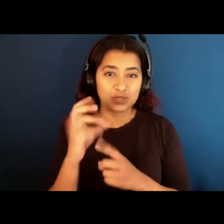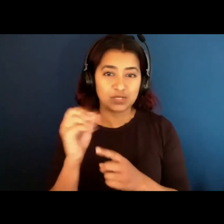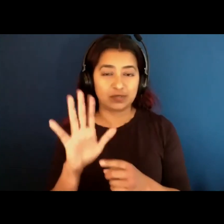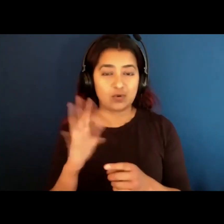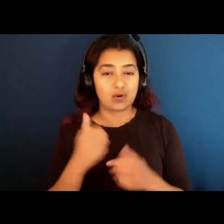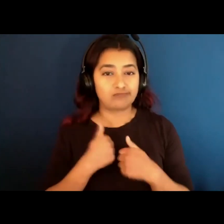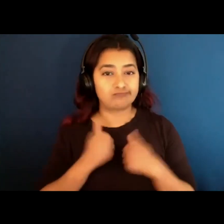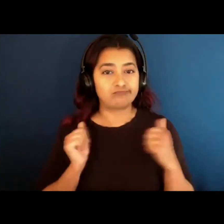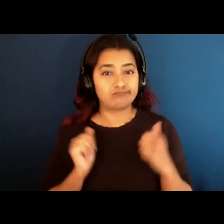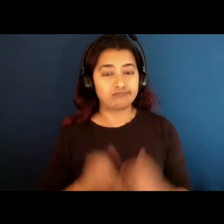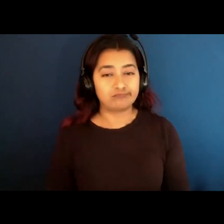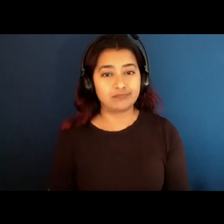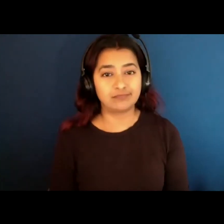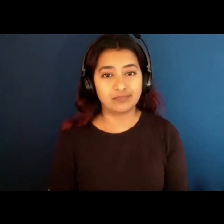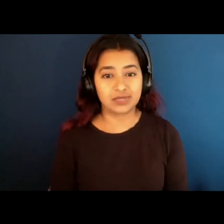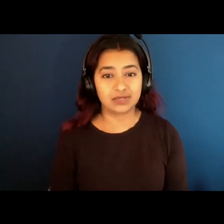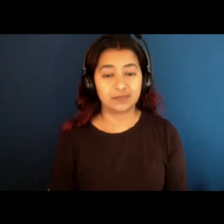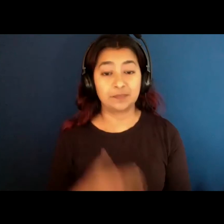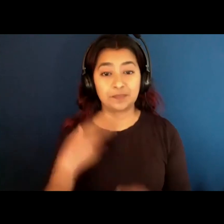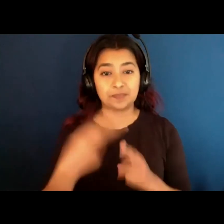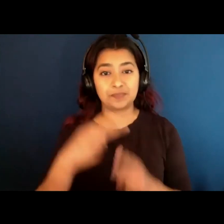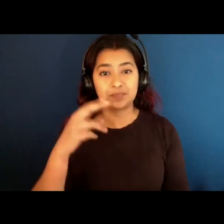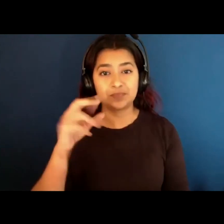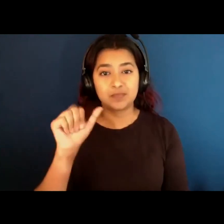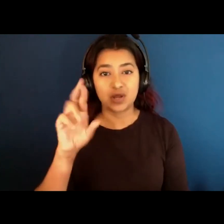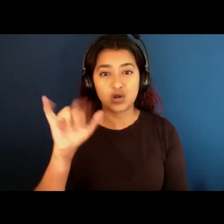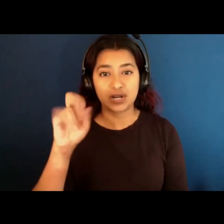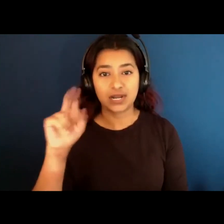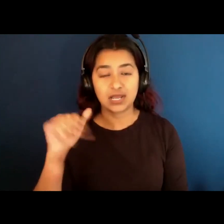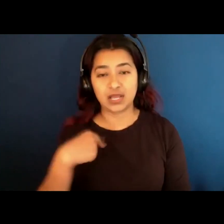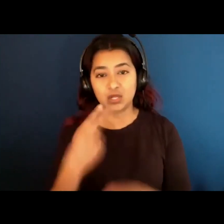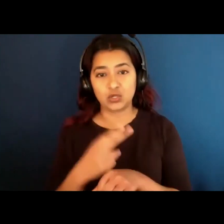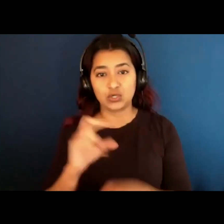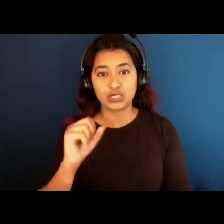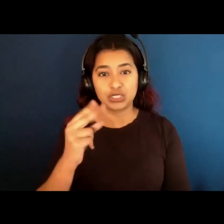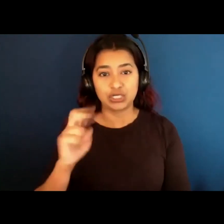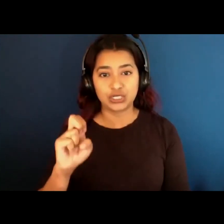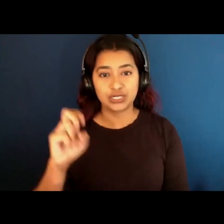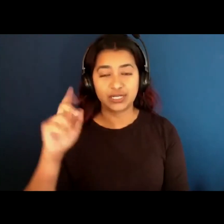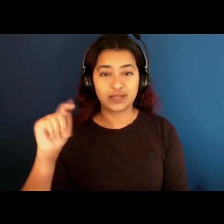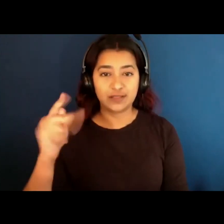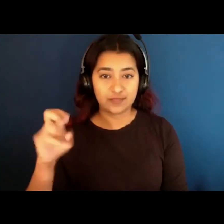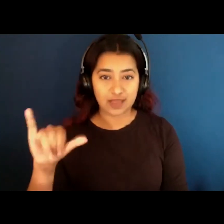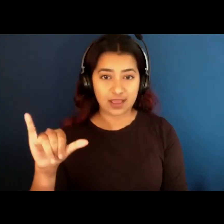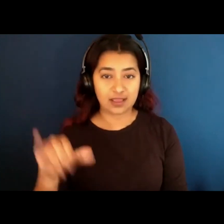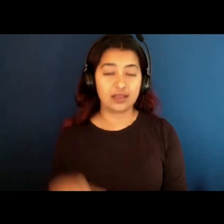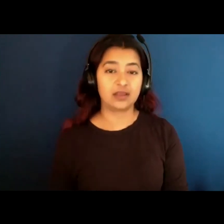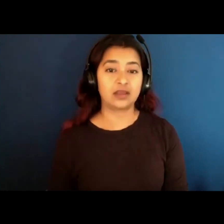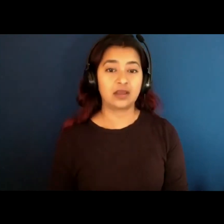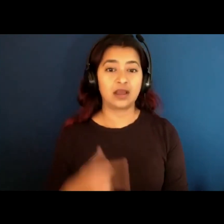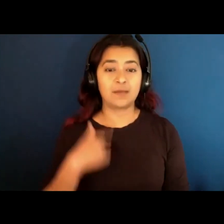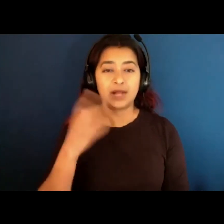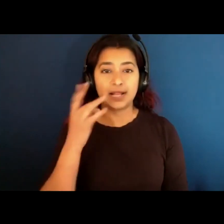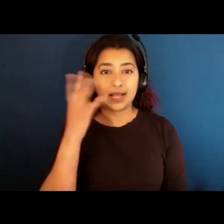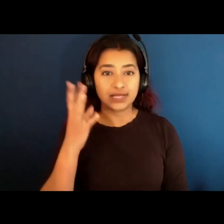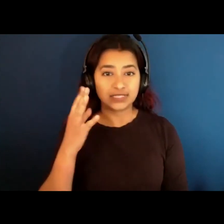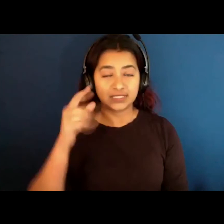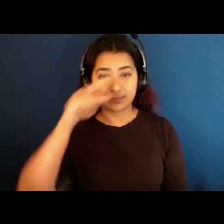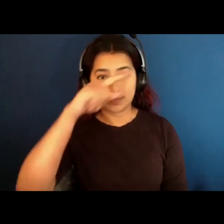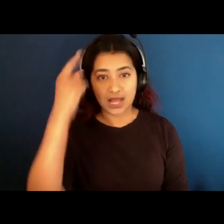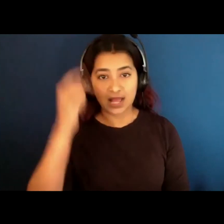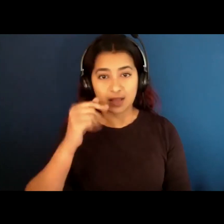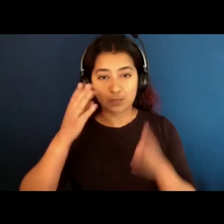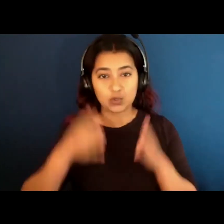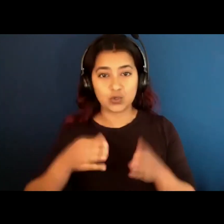vulnerability. My name is Ariana. I use she and they pronouns, and I am a light-skinned Black person with